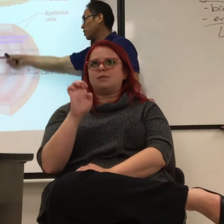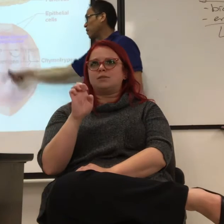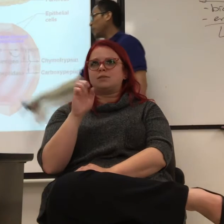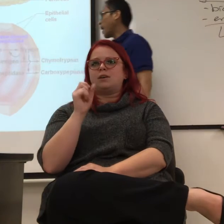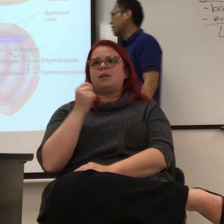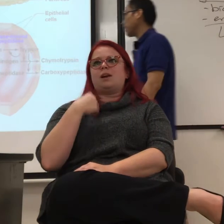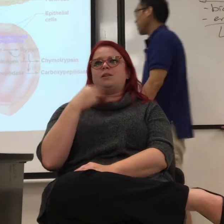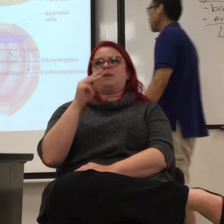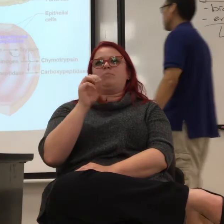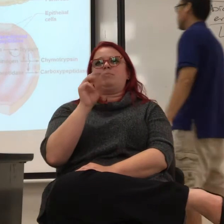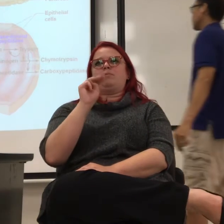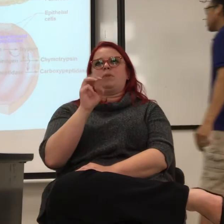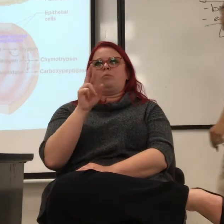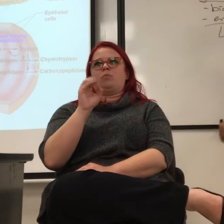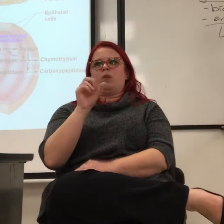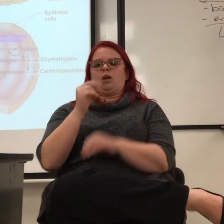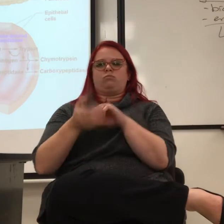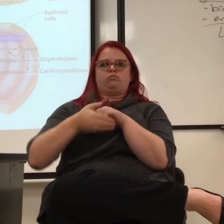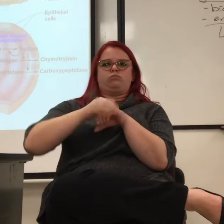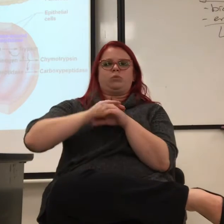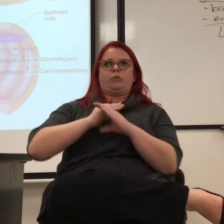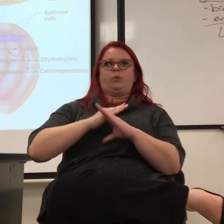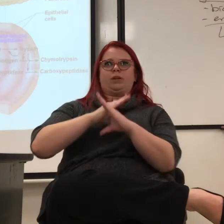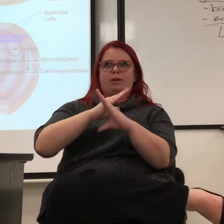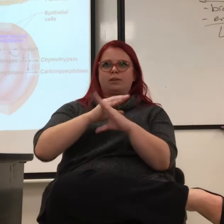where it's going to be activated.